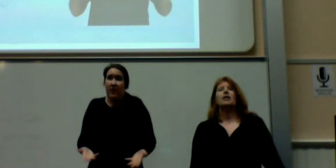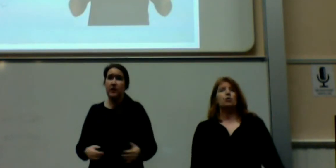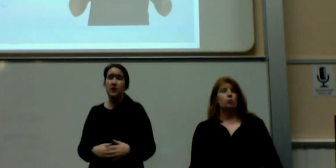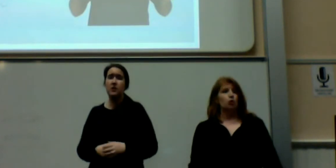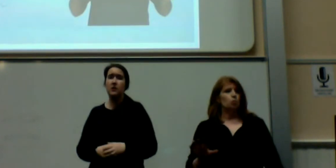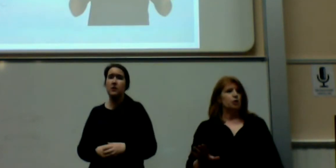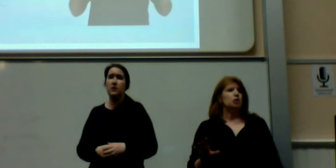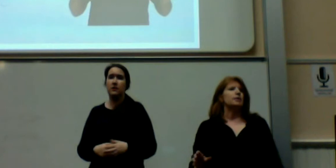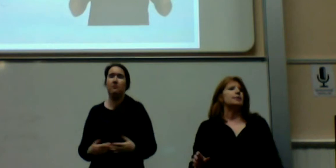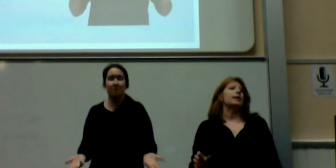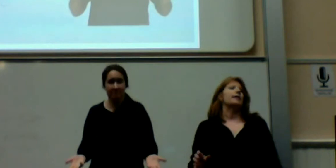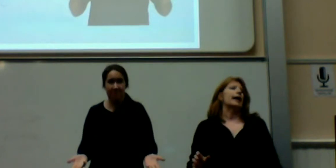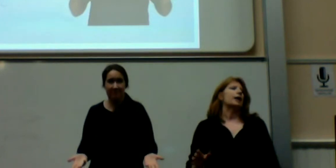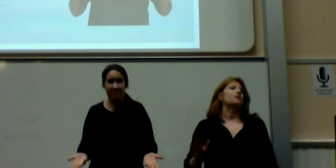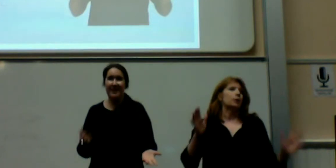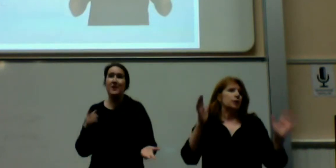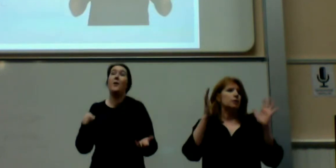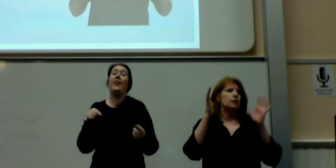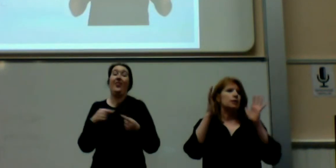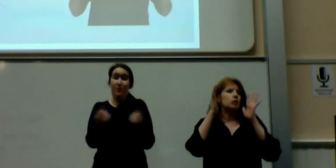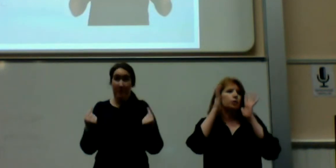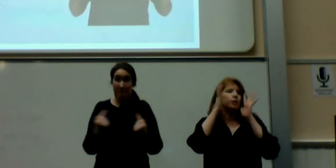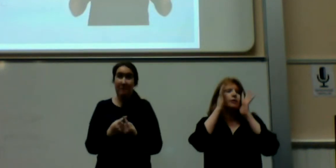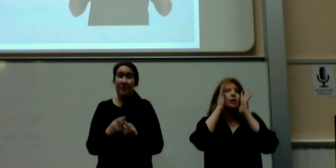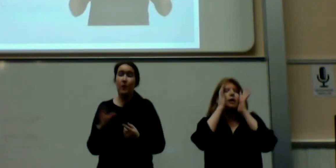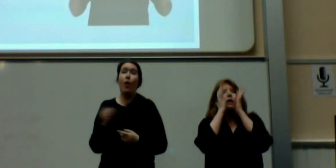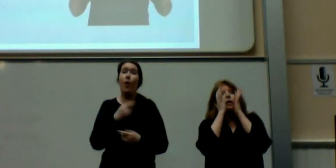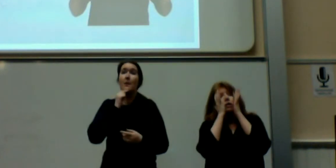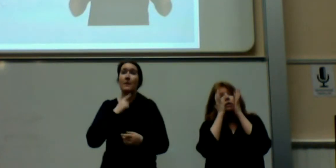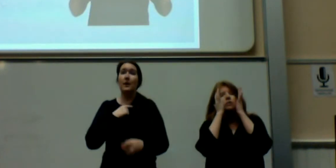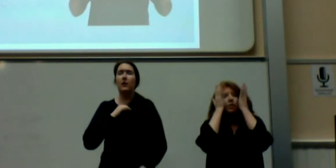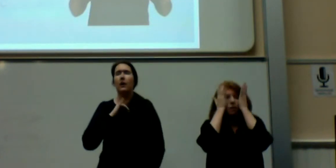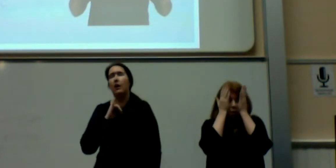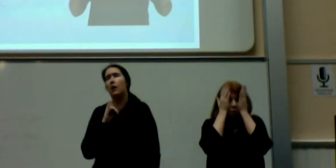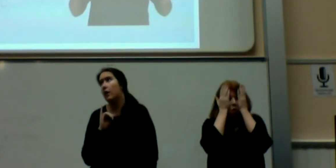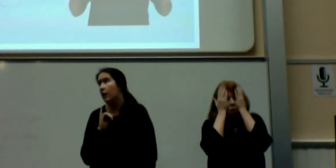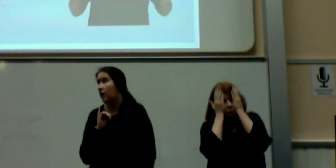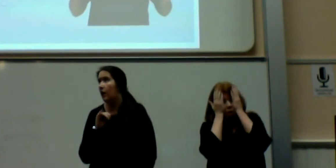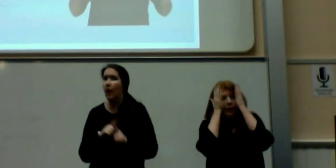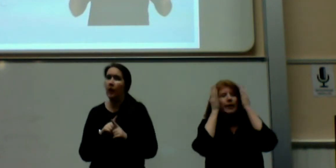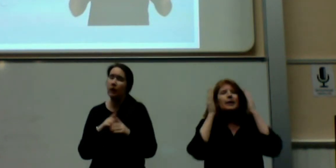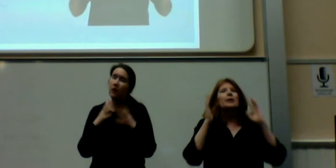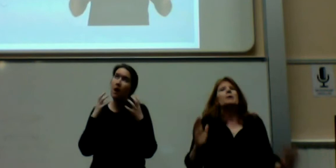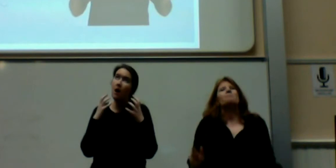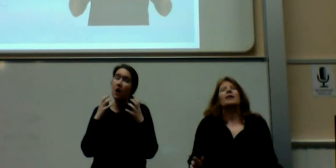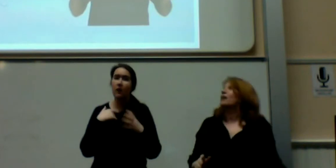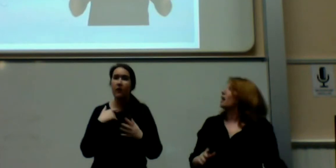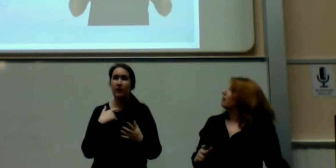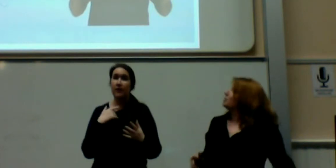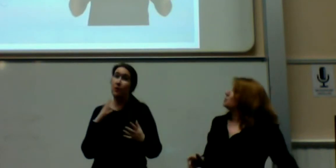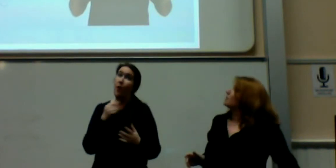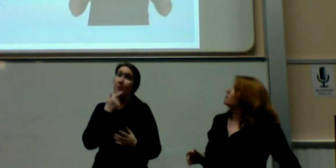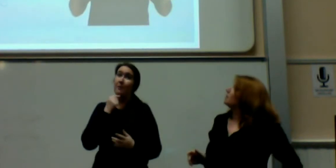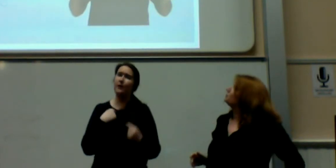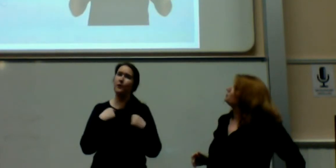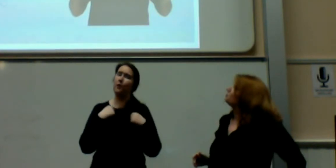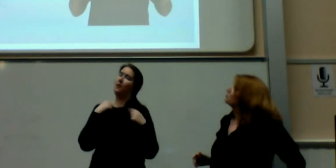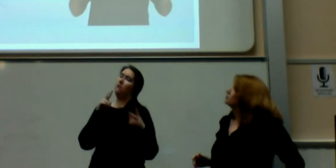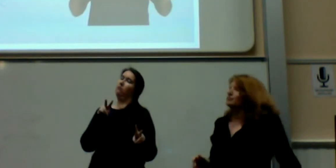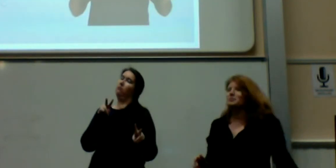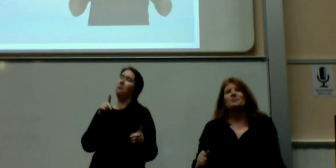And in the room, when she said that, everybody did this sort of, oh, jeez, oh. And I thought to